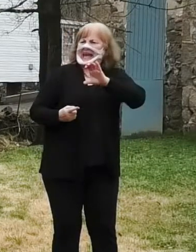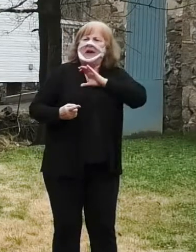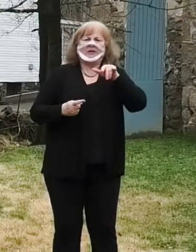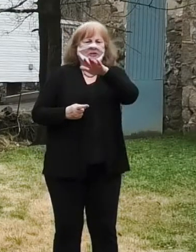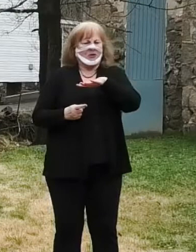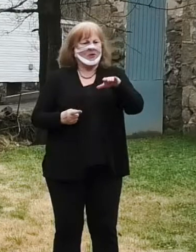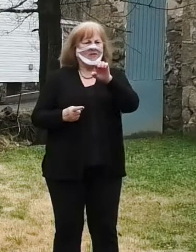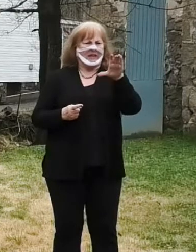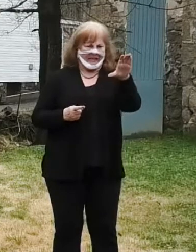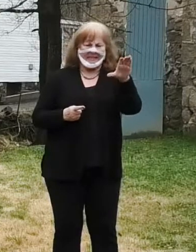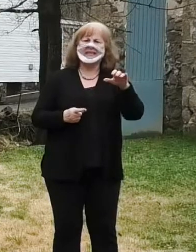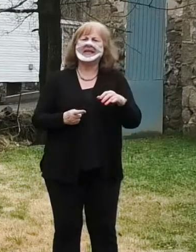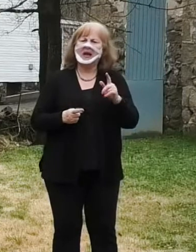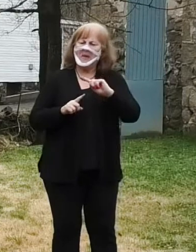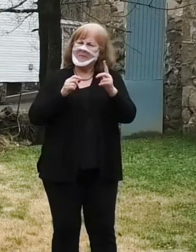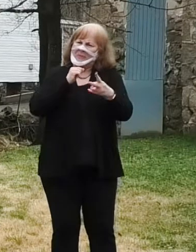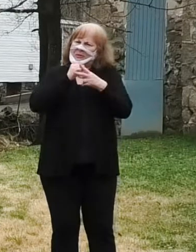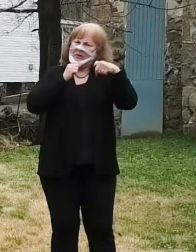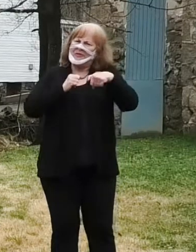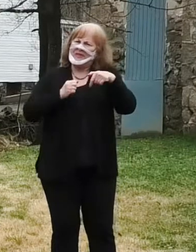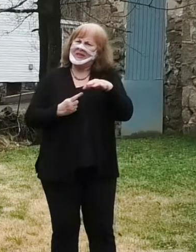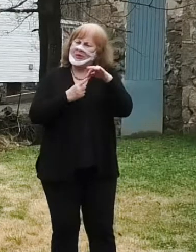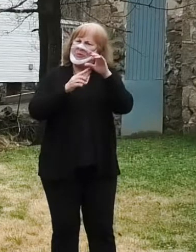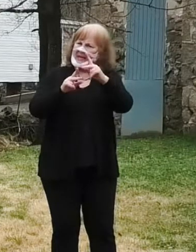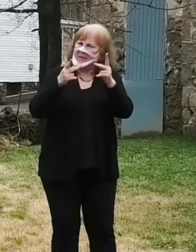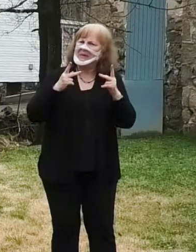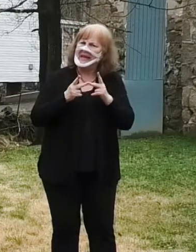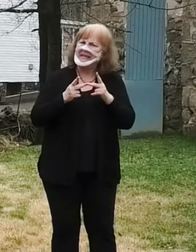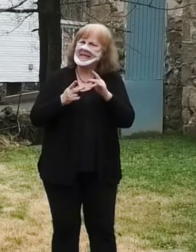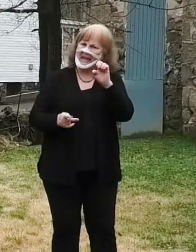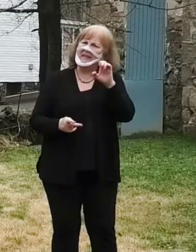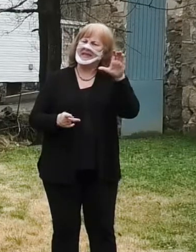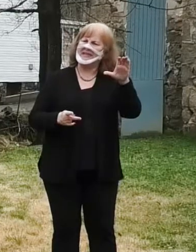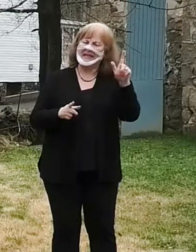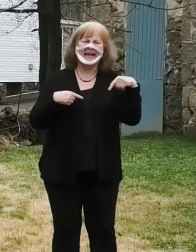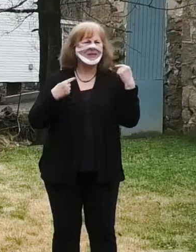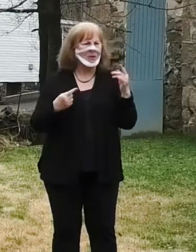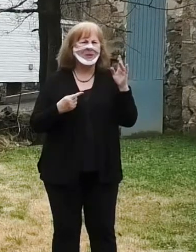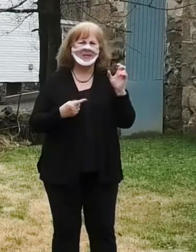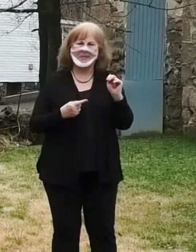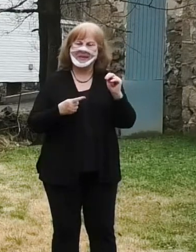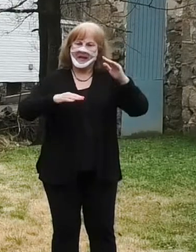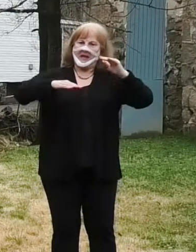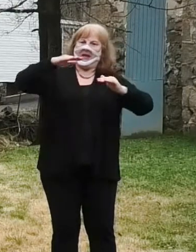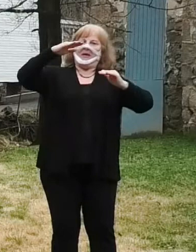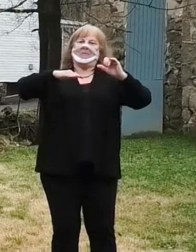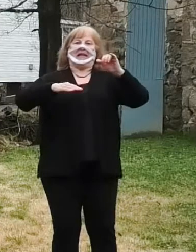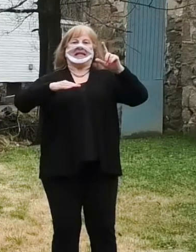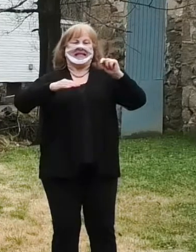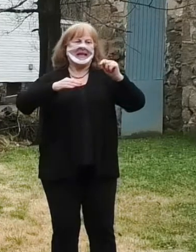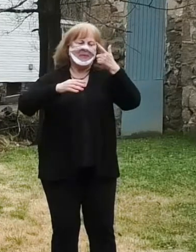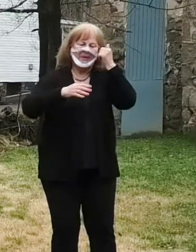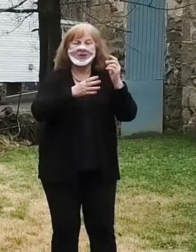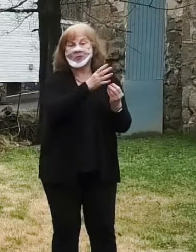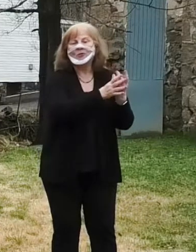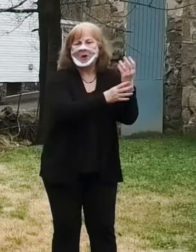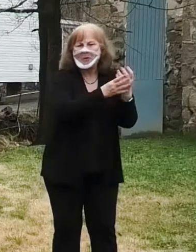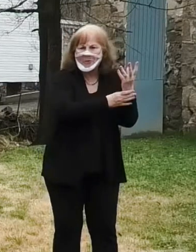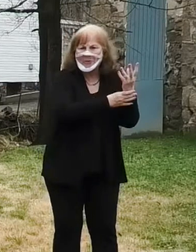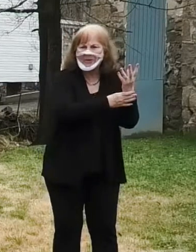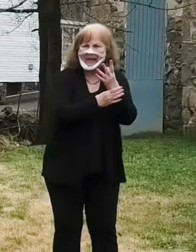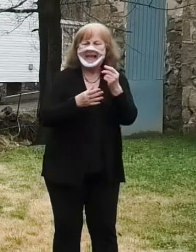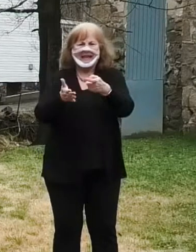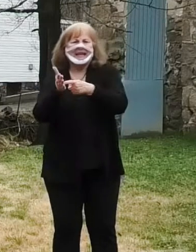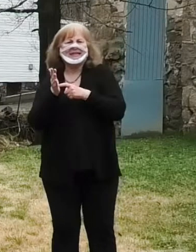But preserving this unique place has always been and always will be a balancing act with growth and